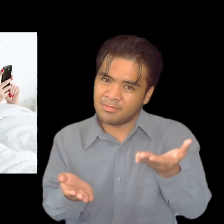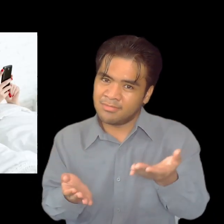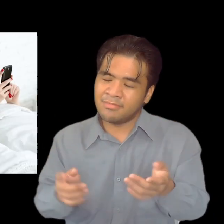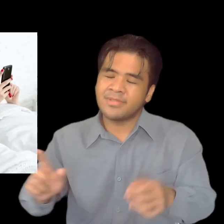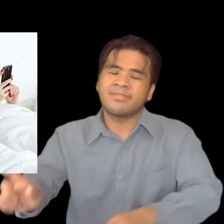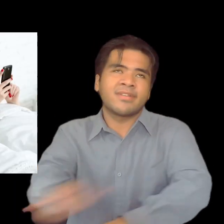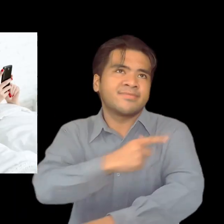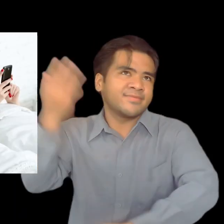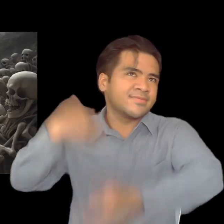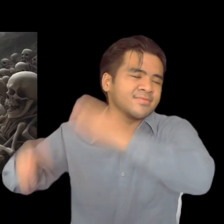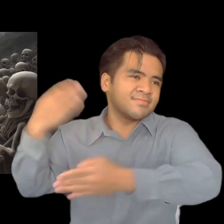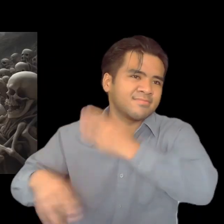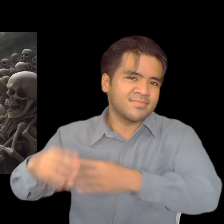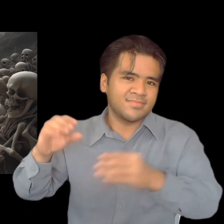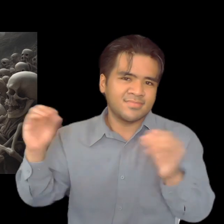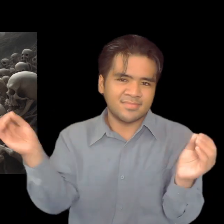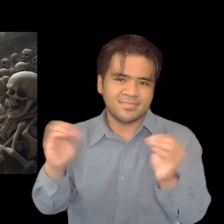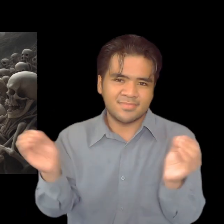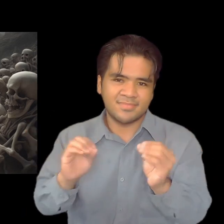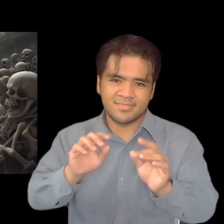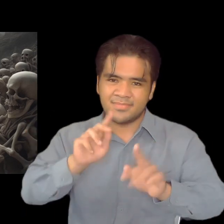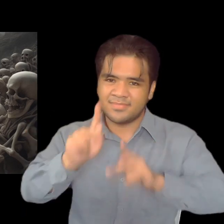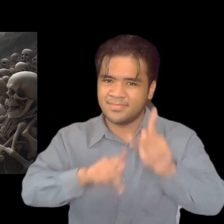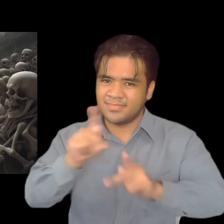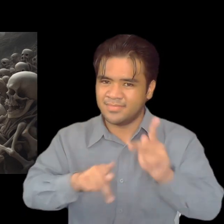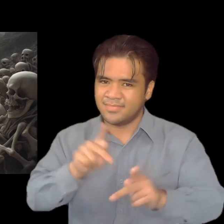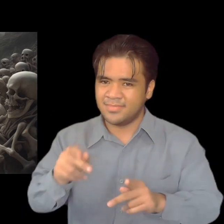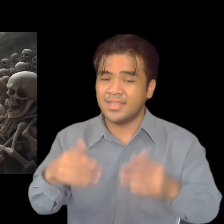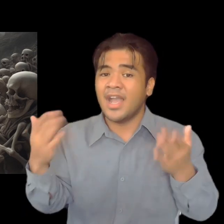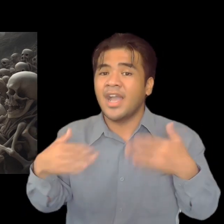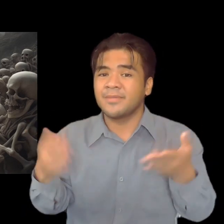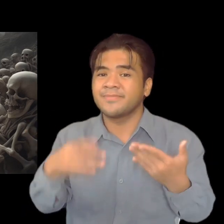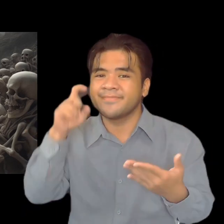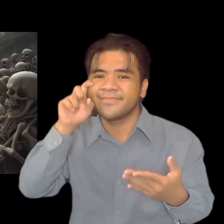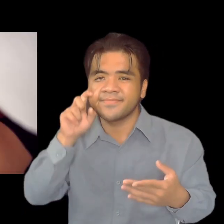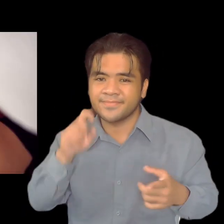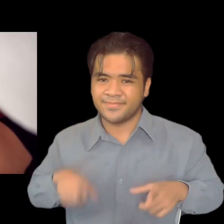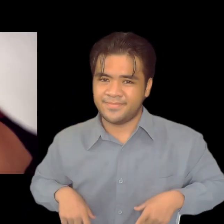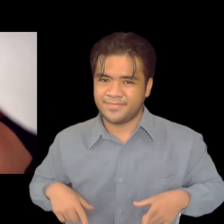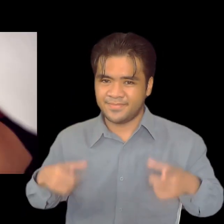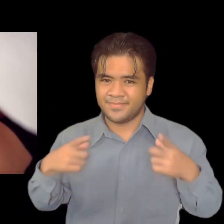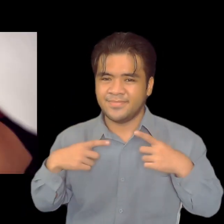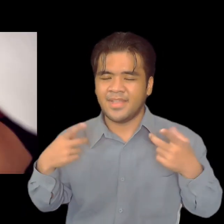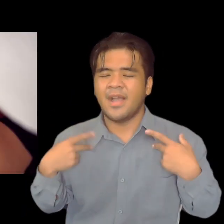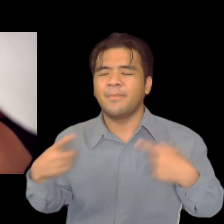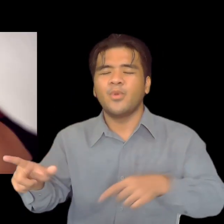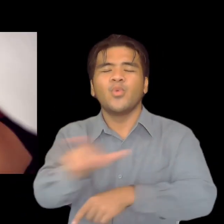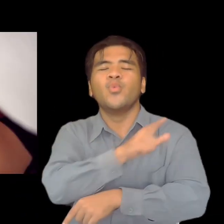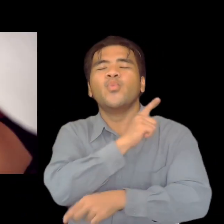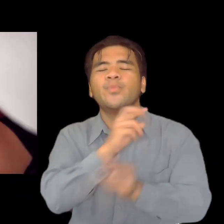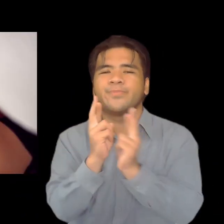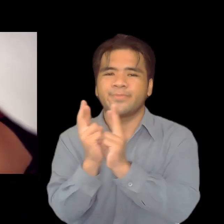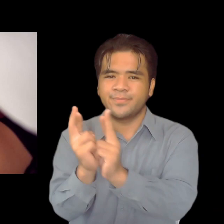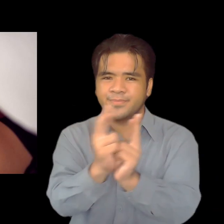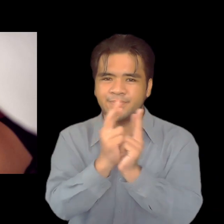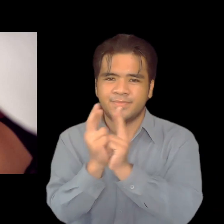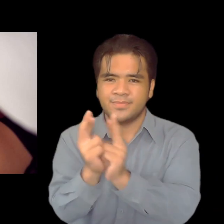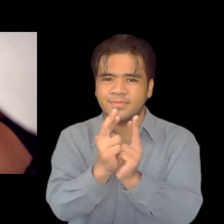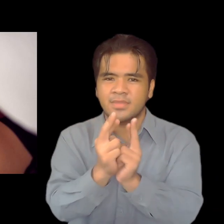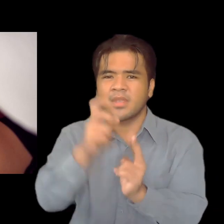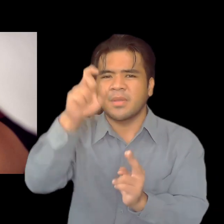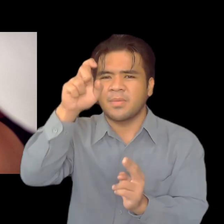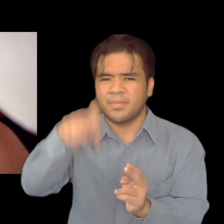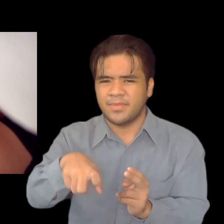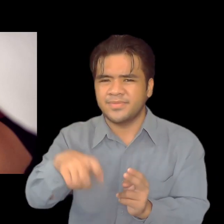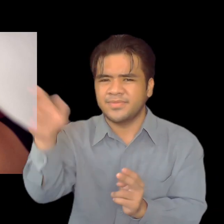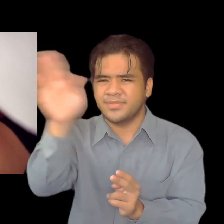sex is not enjoyable, then the human race should have long ago been extinct. A happy sex life is of the keys to a